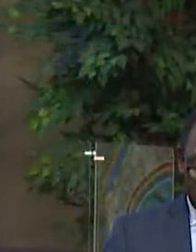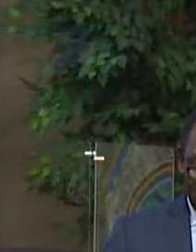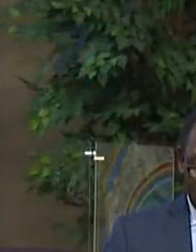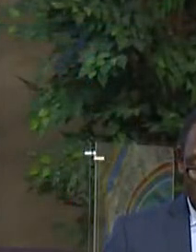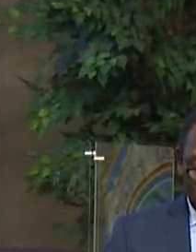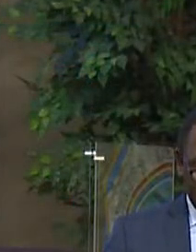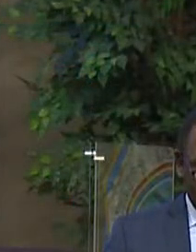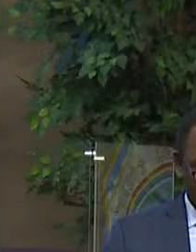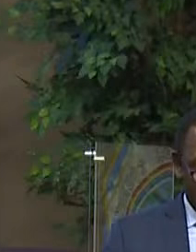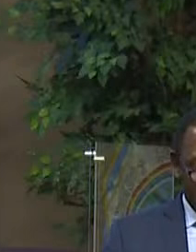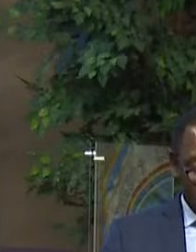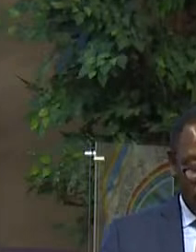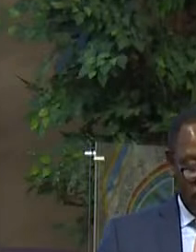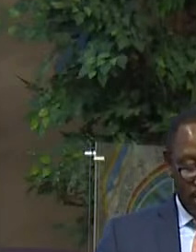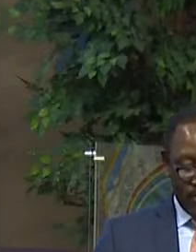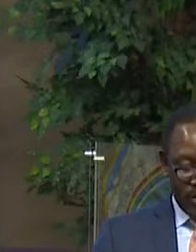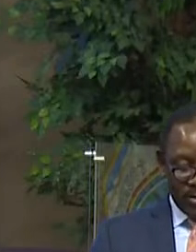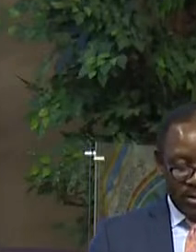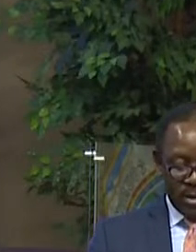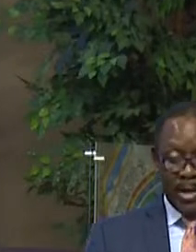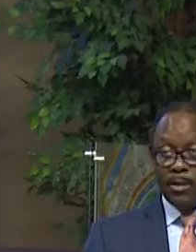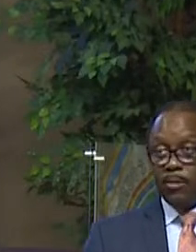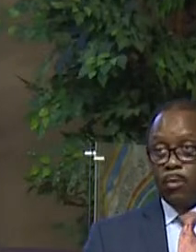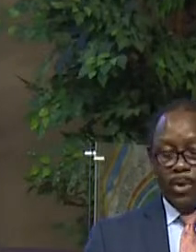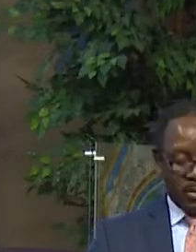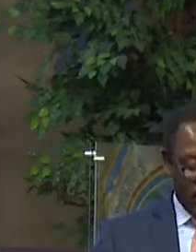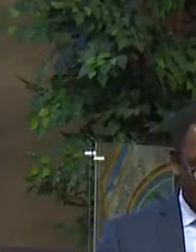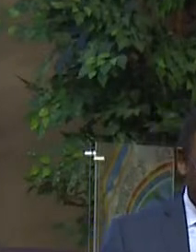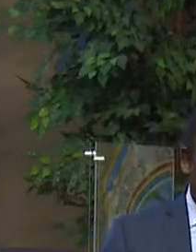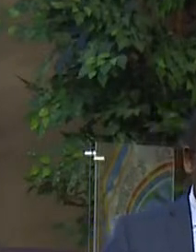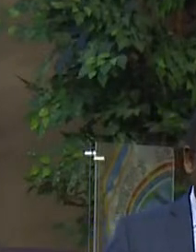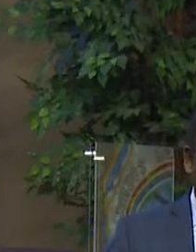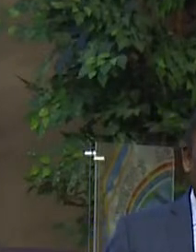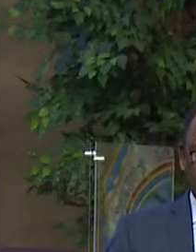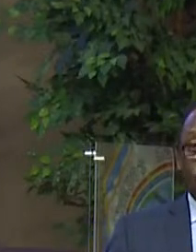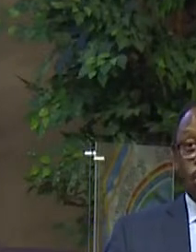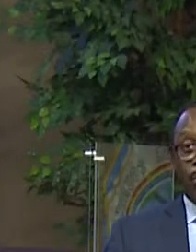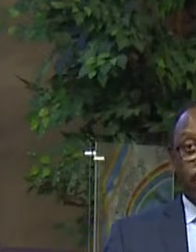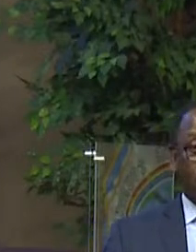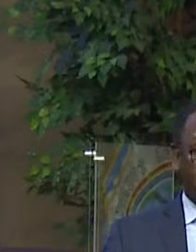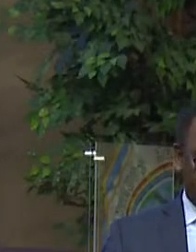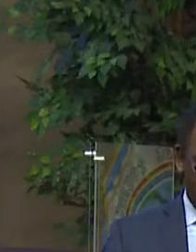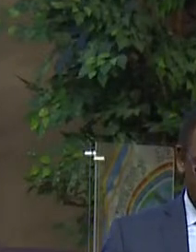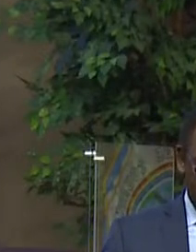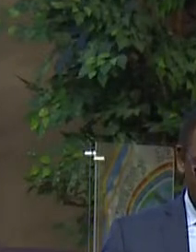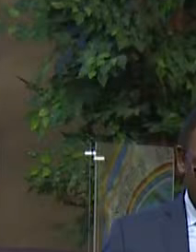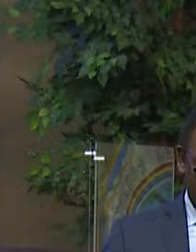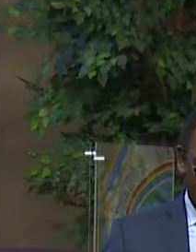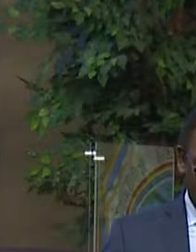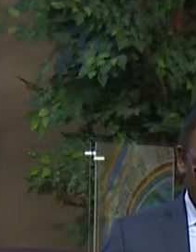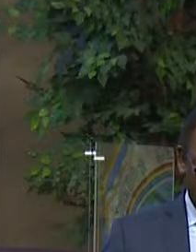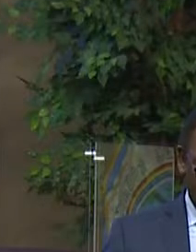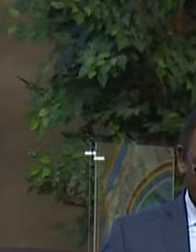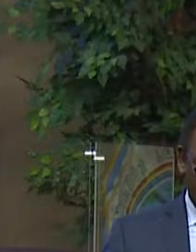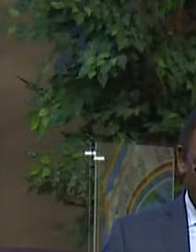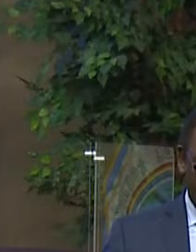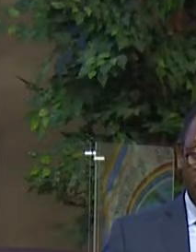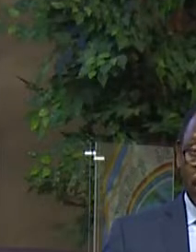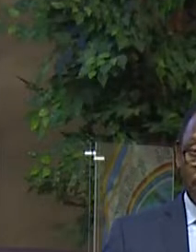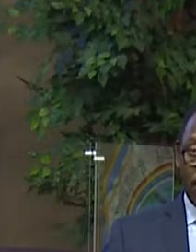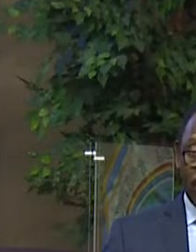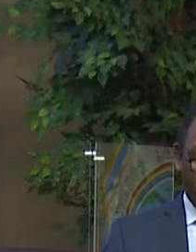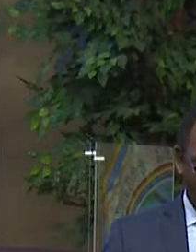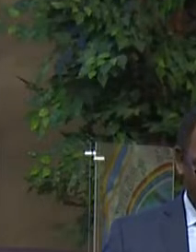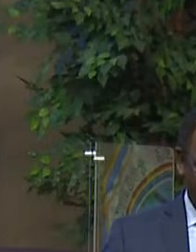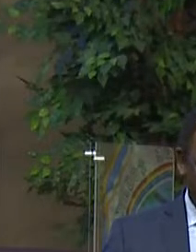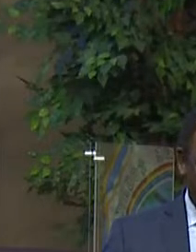vaccination site is open 7 days a week at Valencia College's West Campus. No appointment is needed there. It is walk